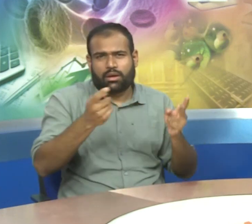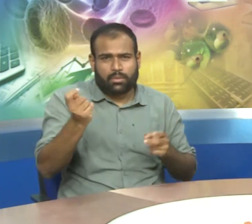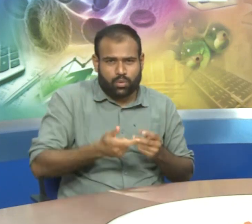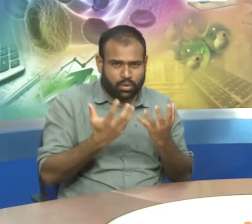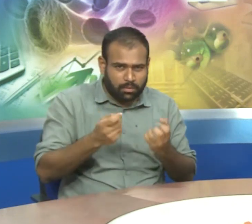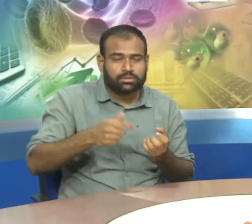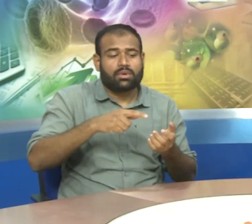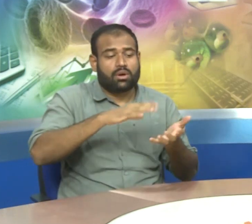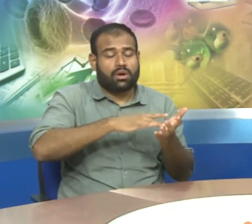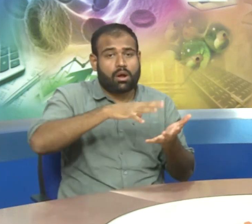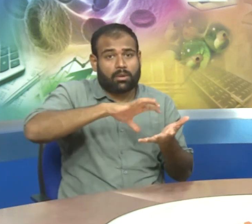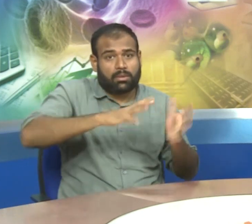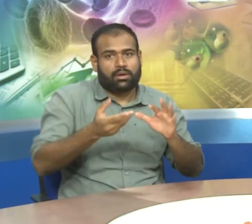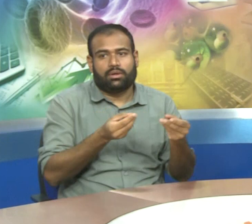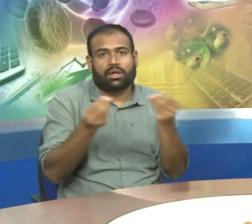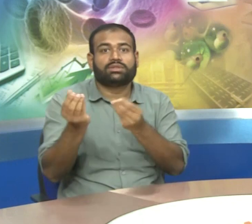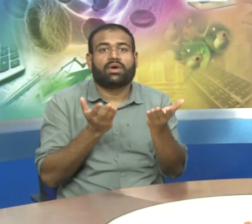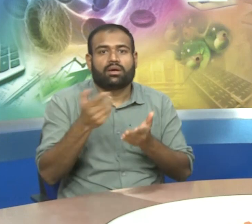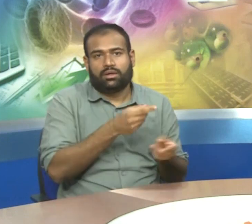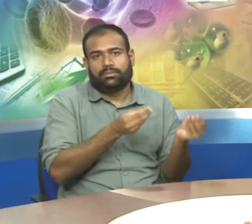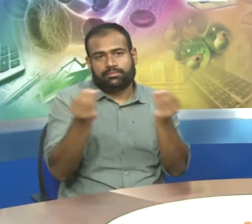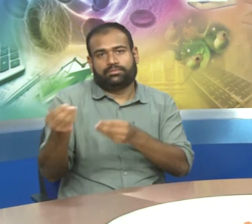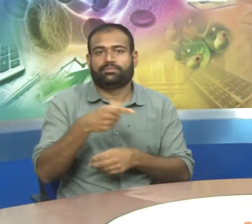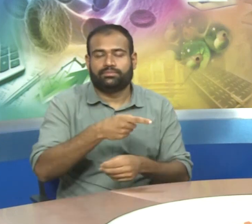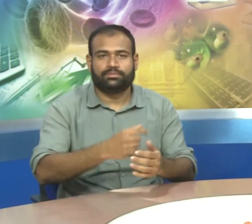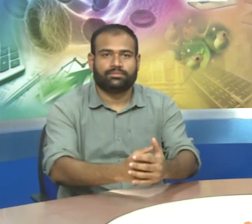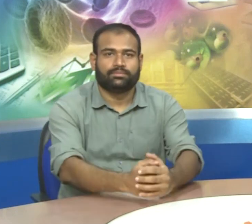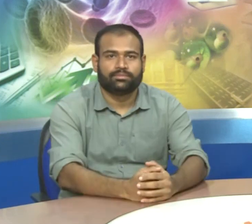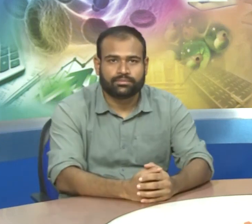for the service to curb misuse of the facility.